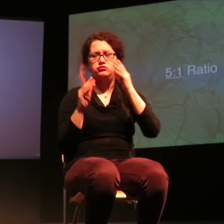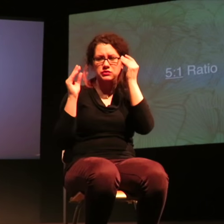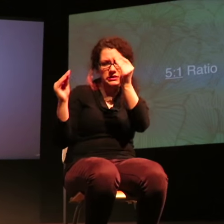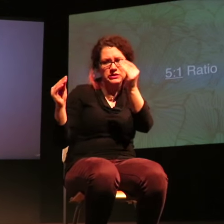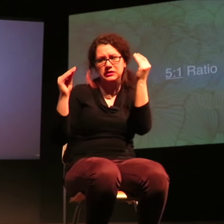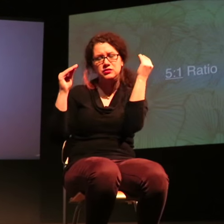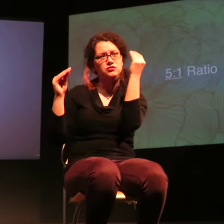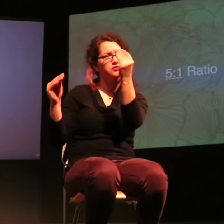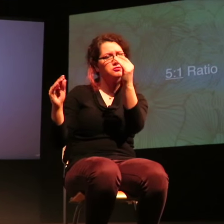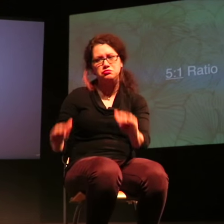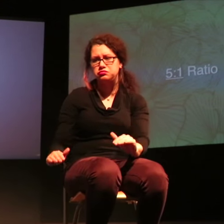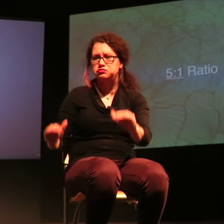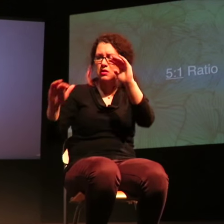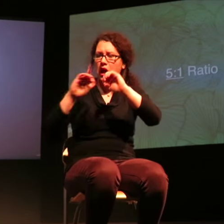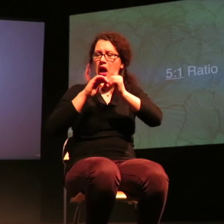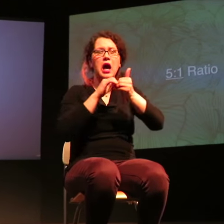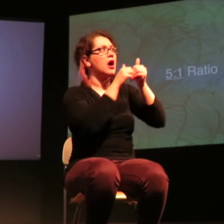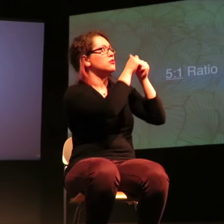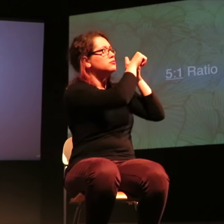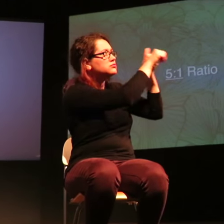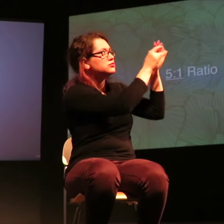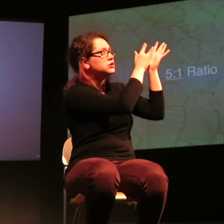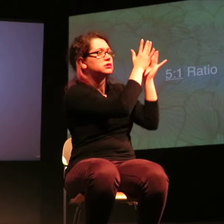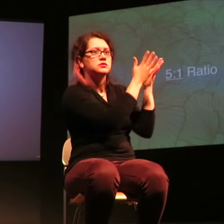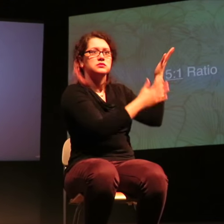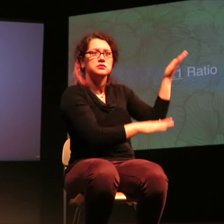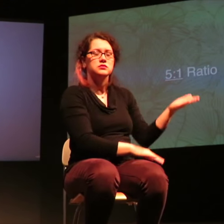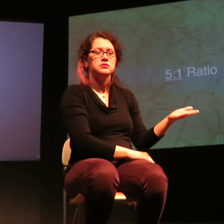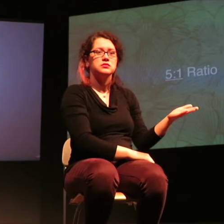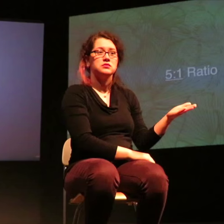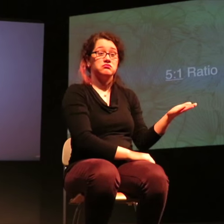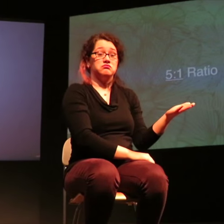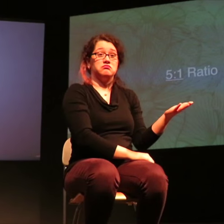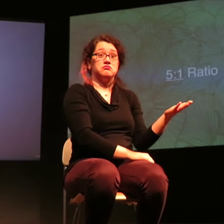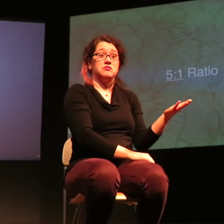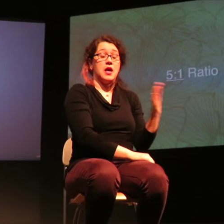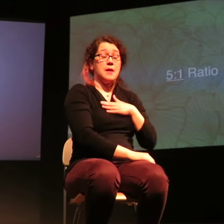them what it means to follow Jesus. My wife and I have taken